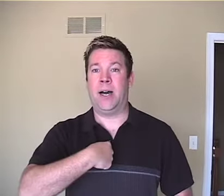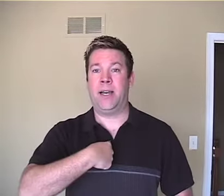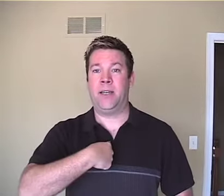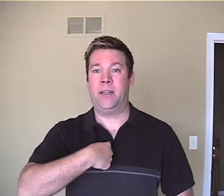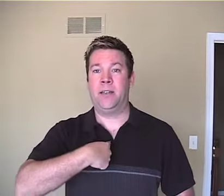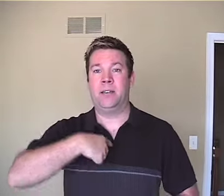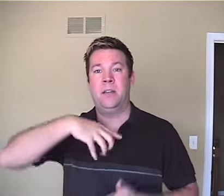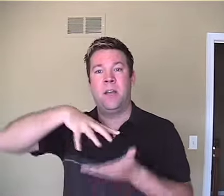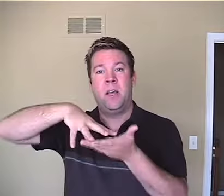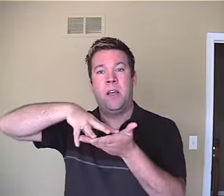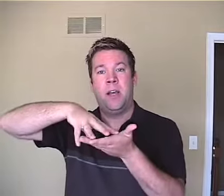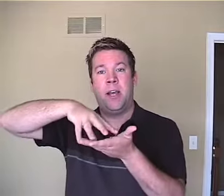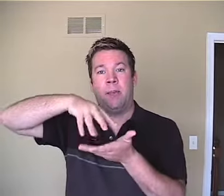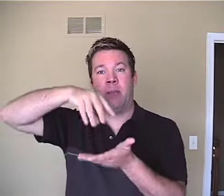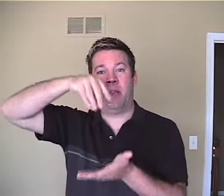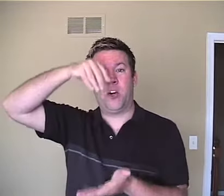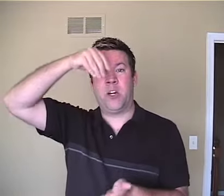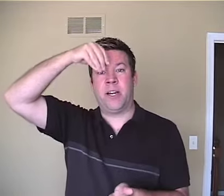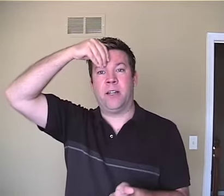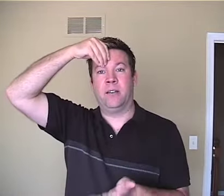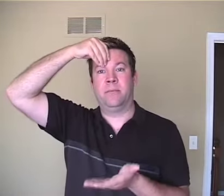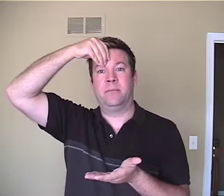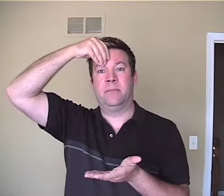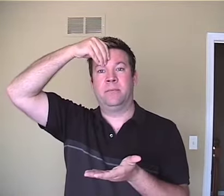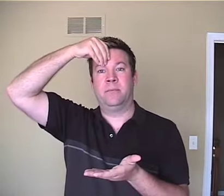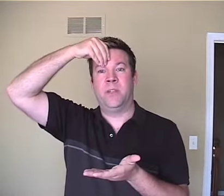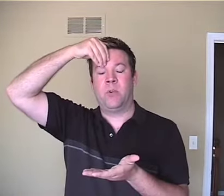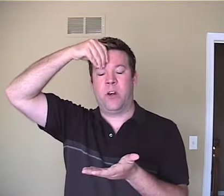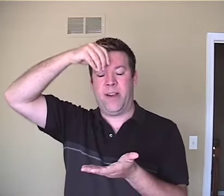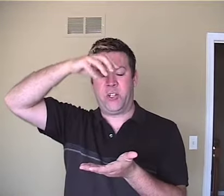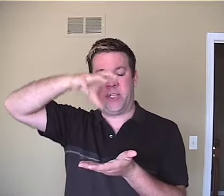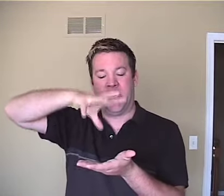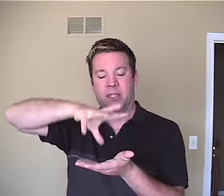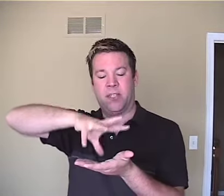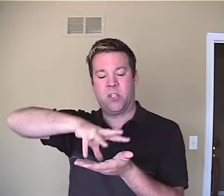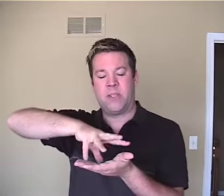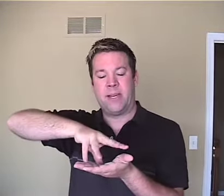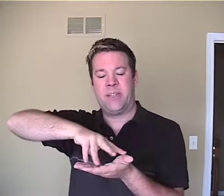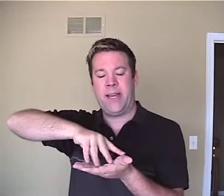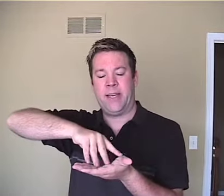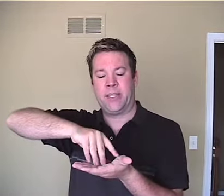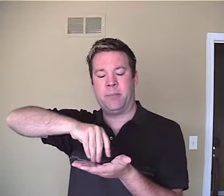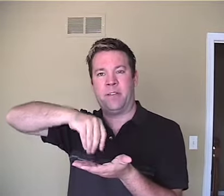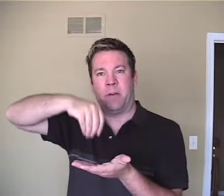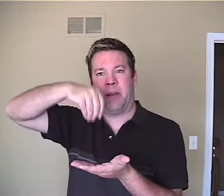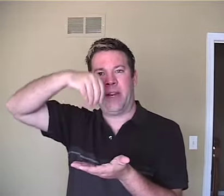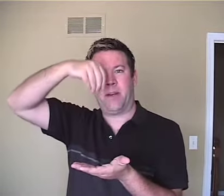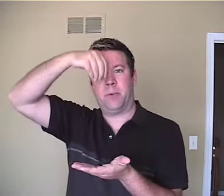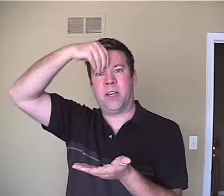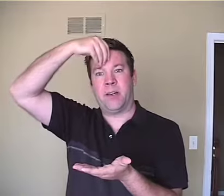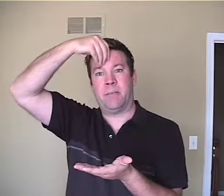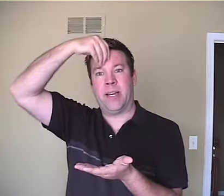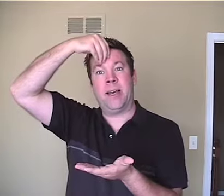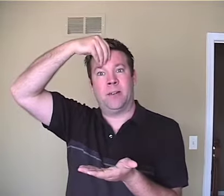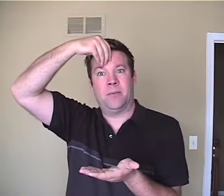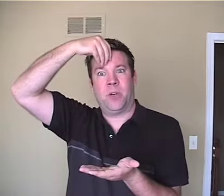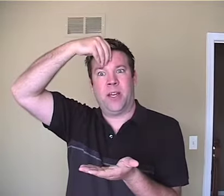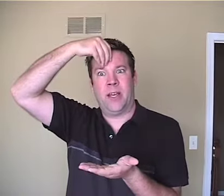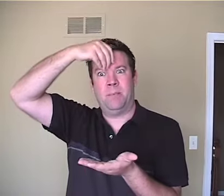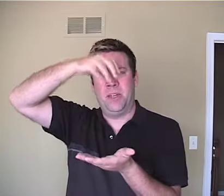I am learning. What I've actually done is it looks like I'm taking something from my hand and putting it in my head. Well, I am.